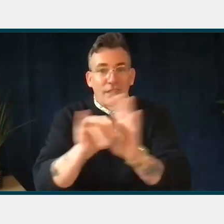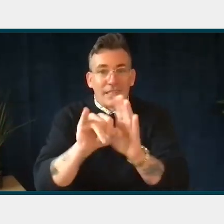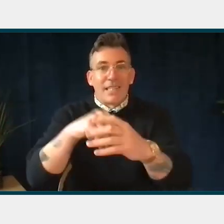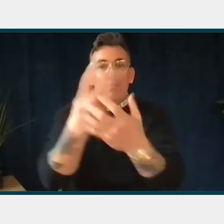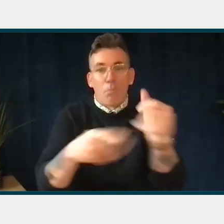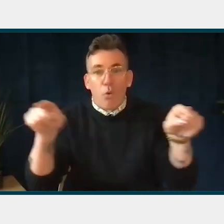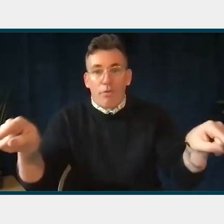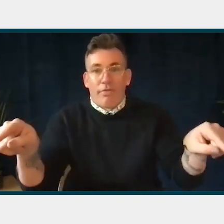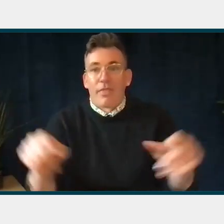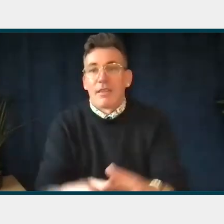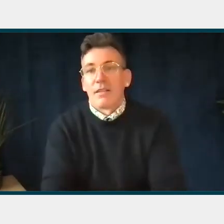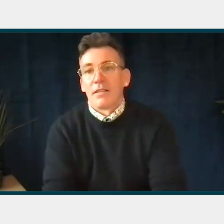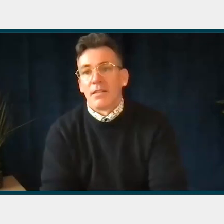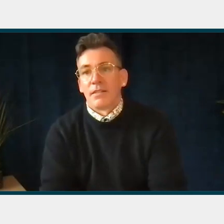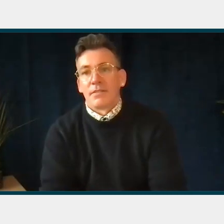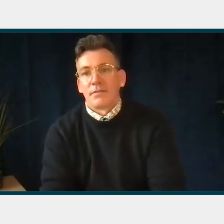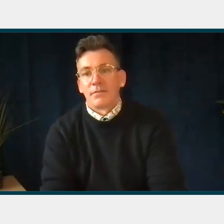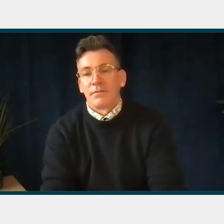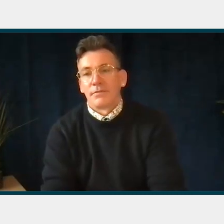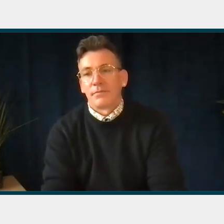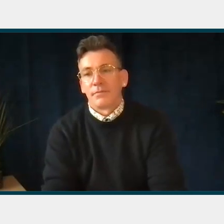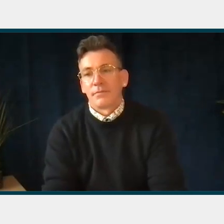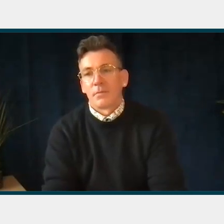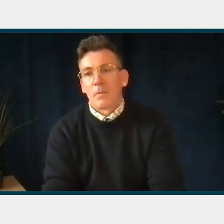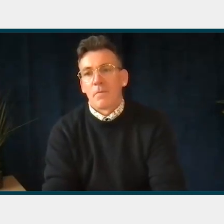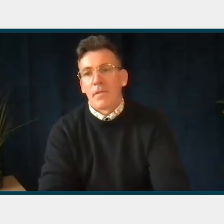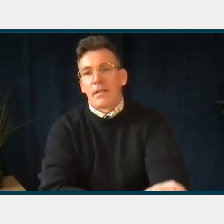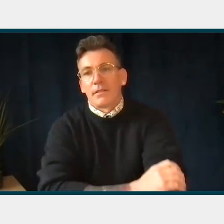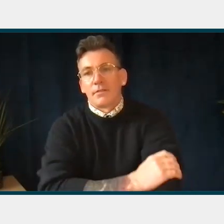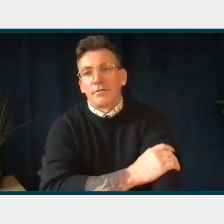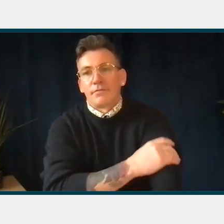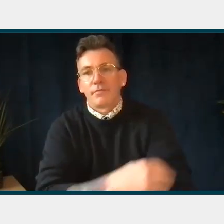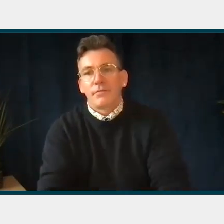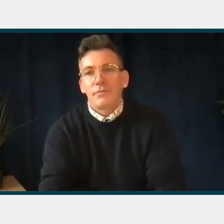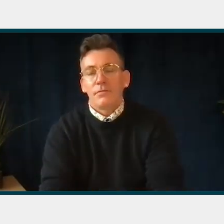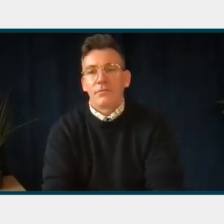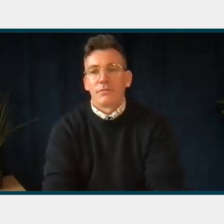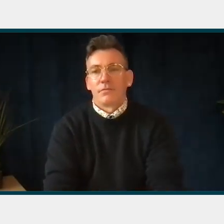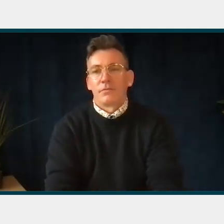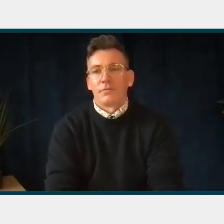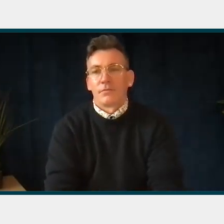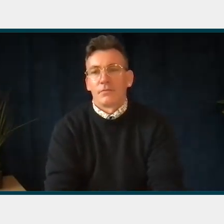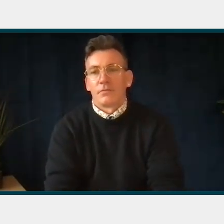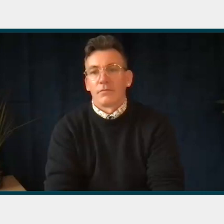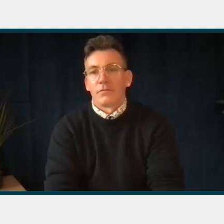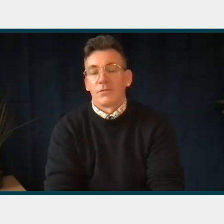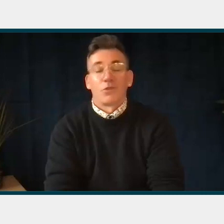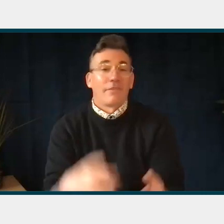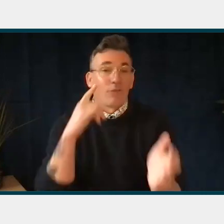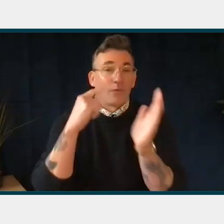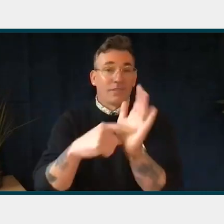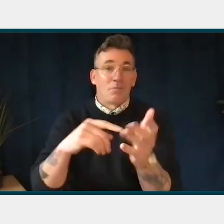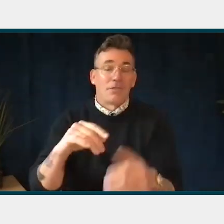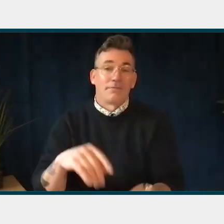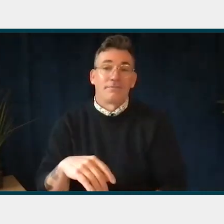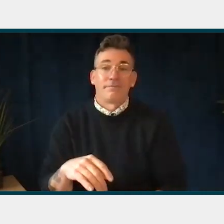because everything is intersectional. So everything's going to show up on that dialectic of both having the